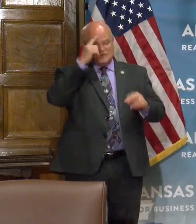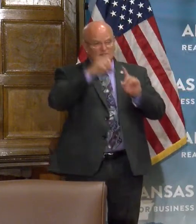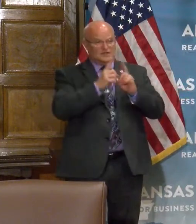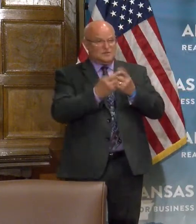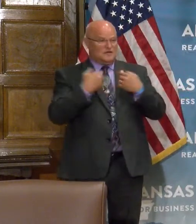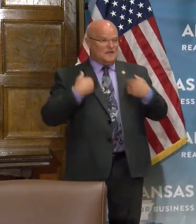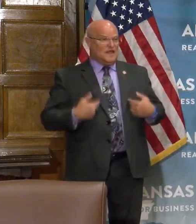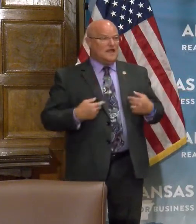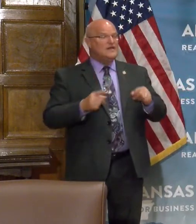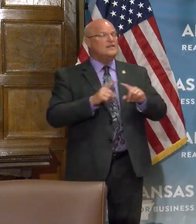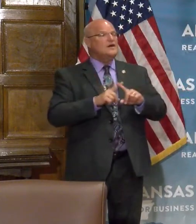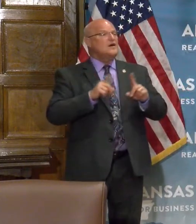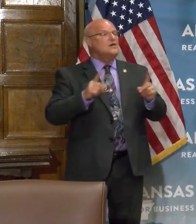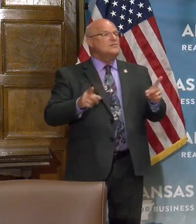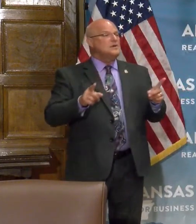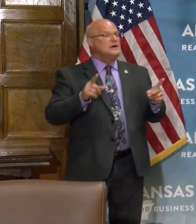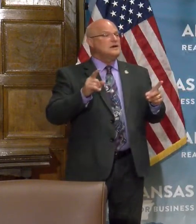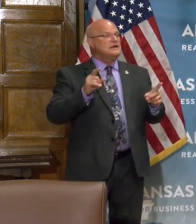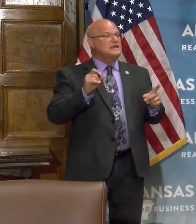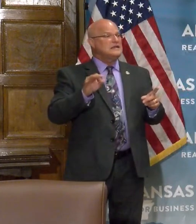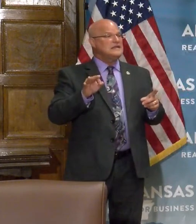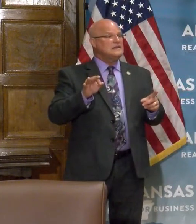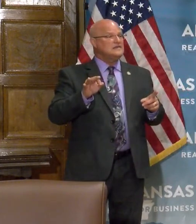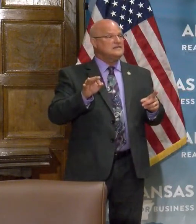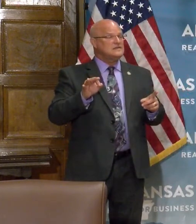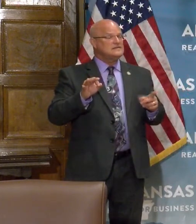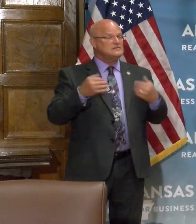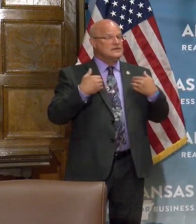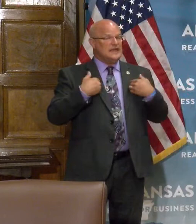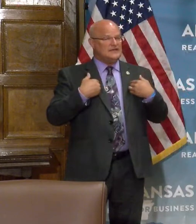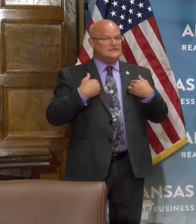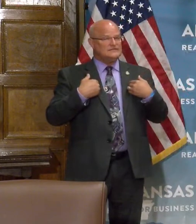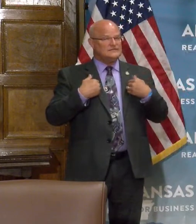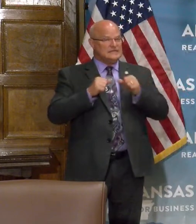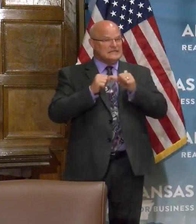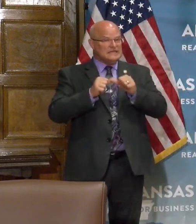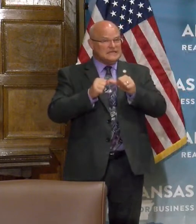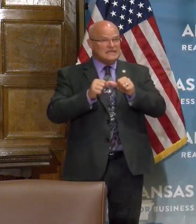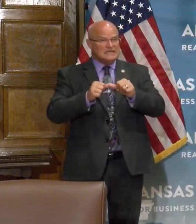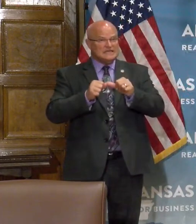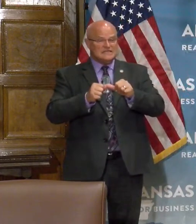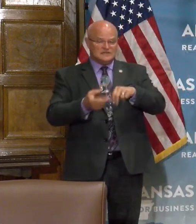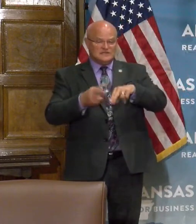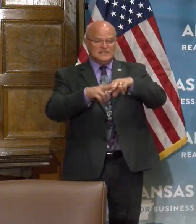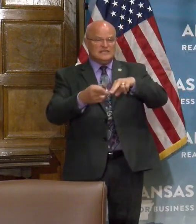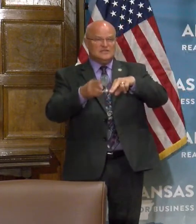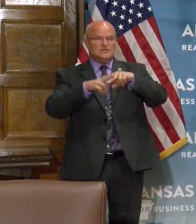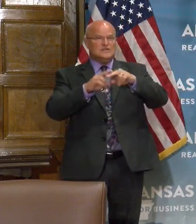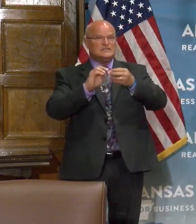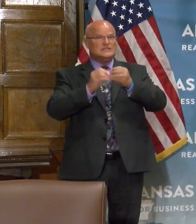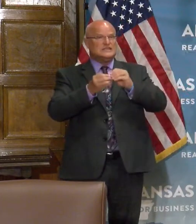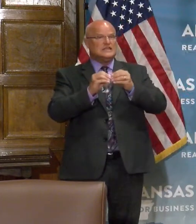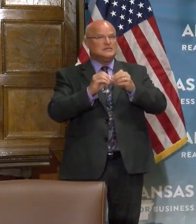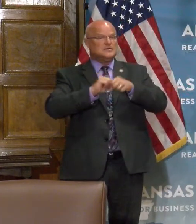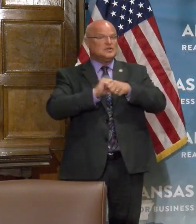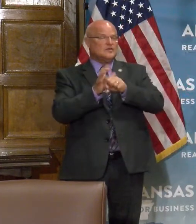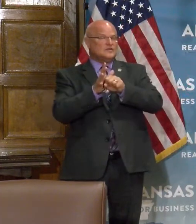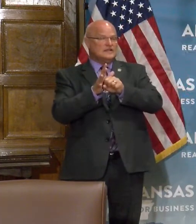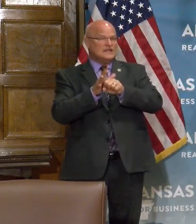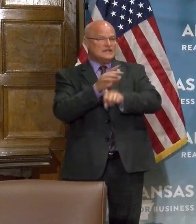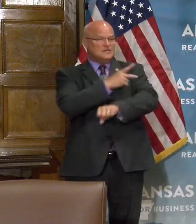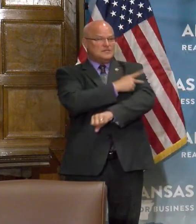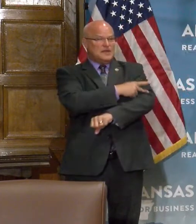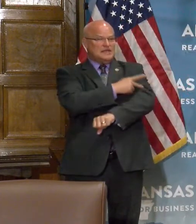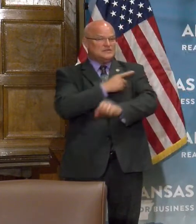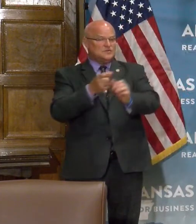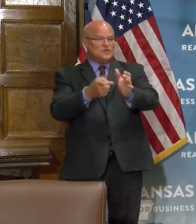but if there is continued increases in the number of COVID-19